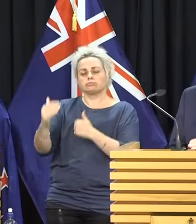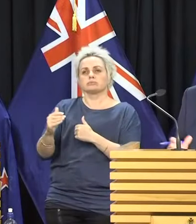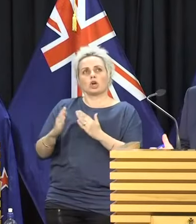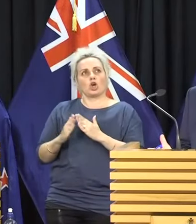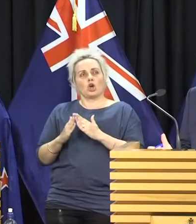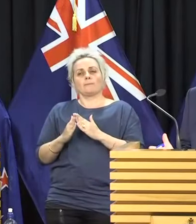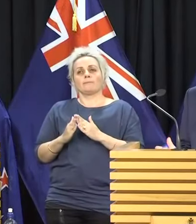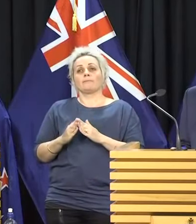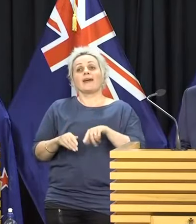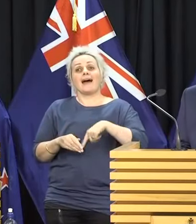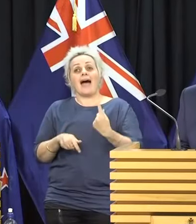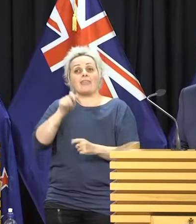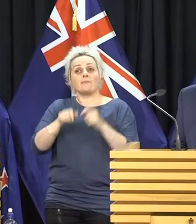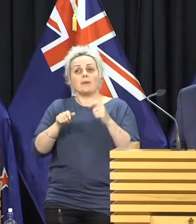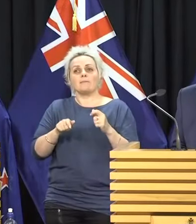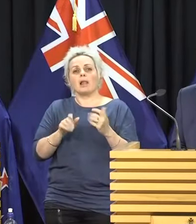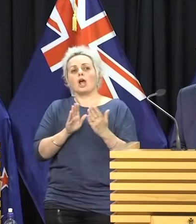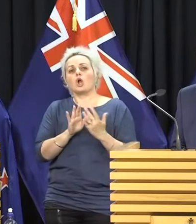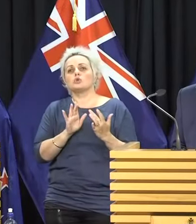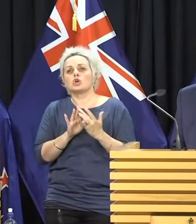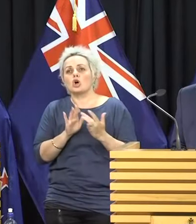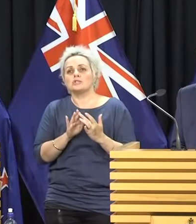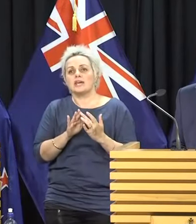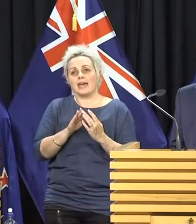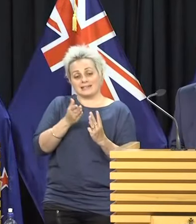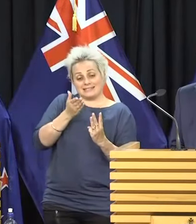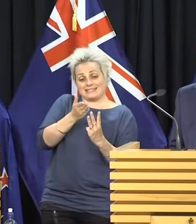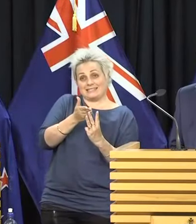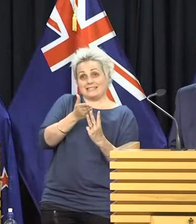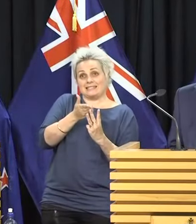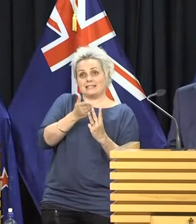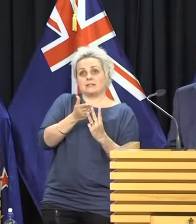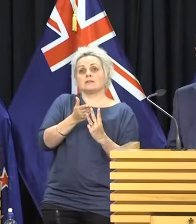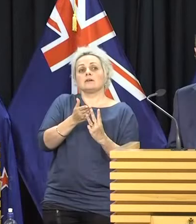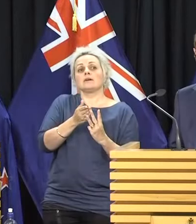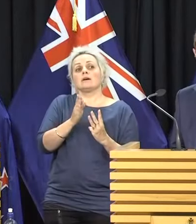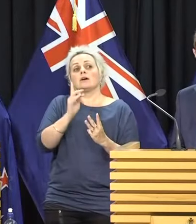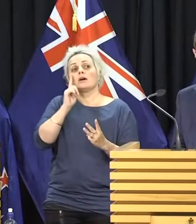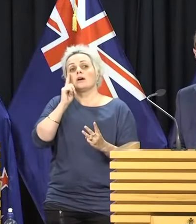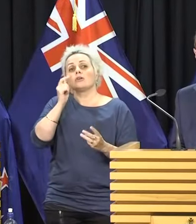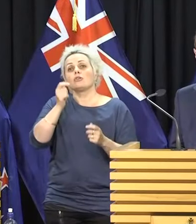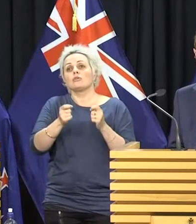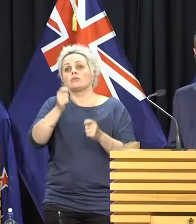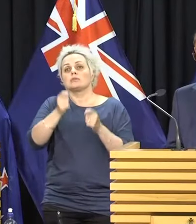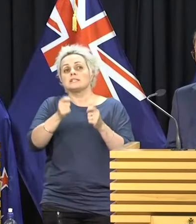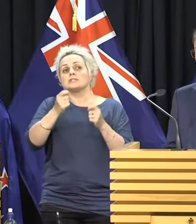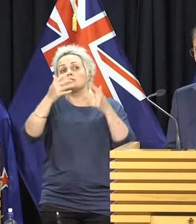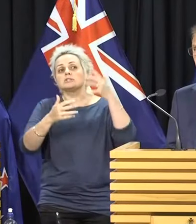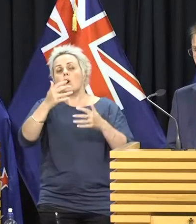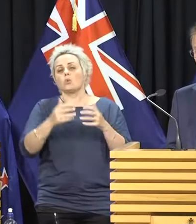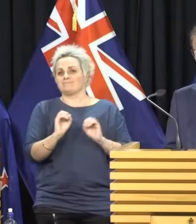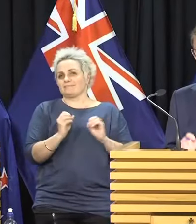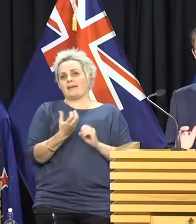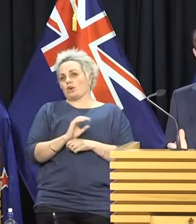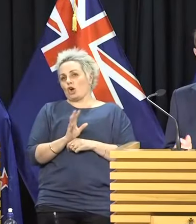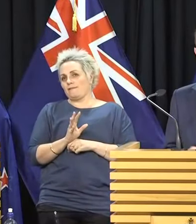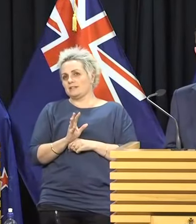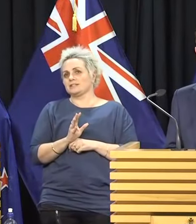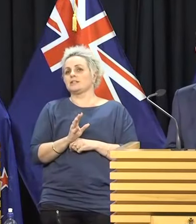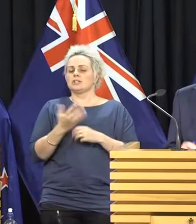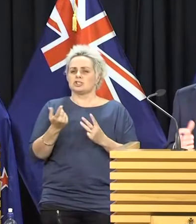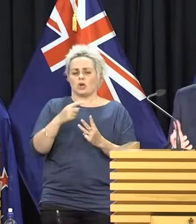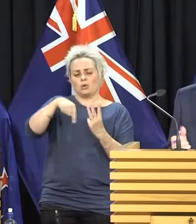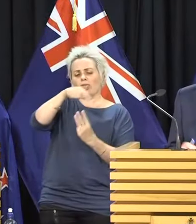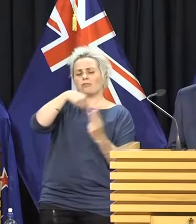other close contacts of case B have returned a negative test result. So, of course, our thoughts are with these